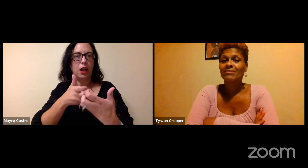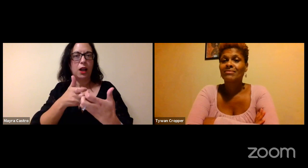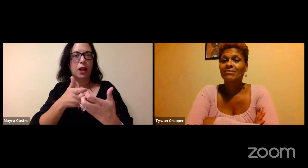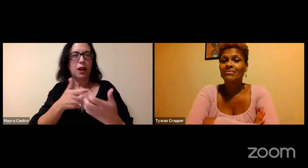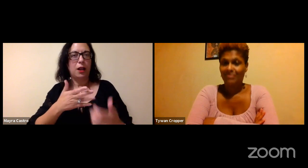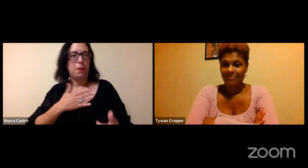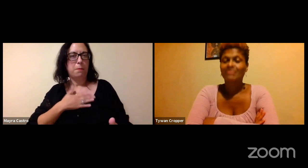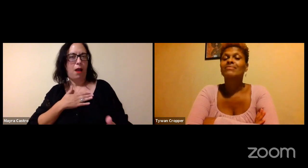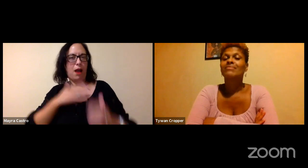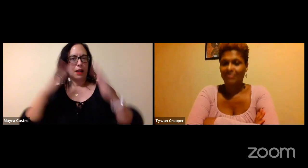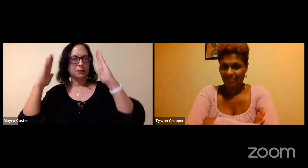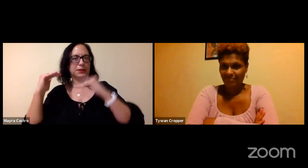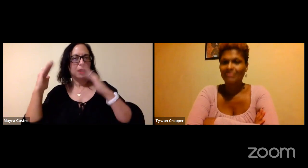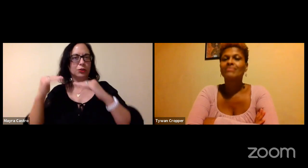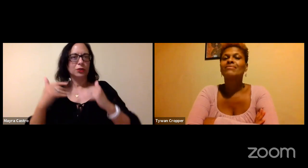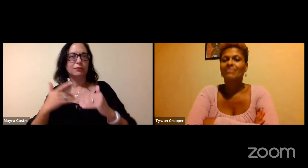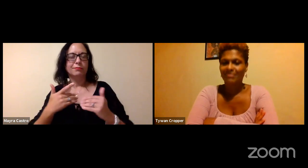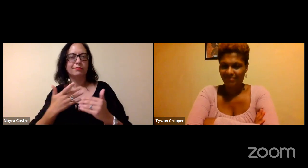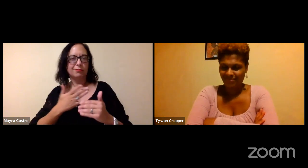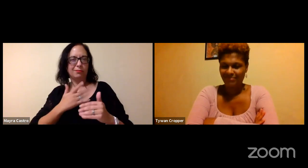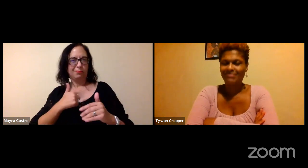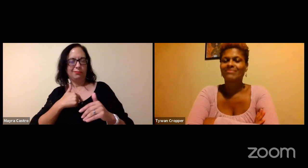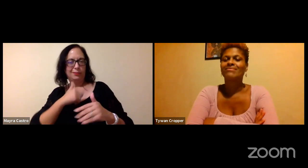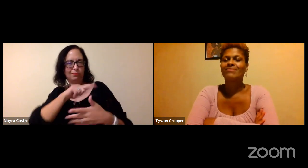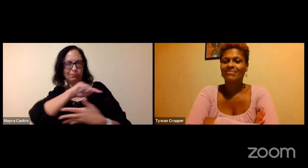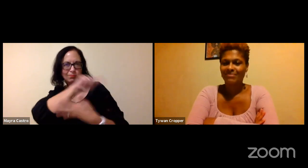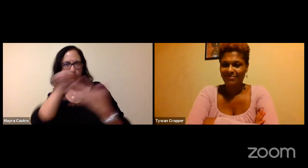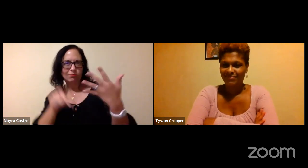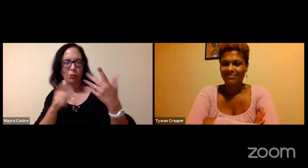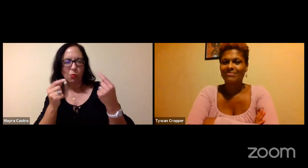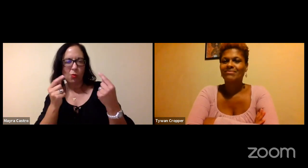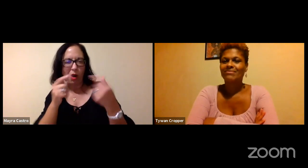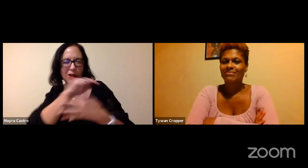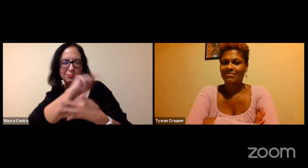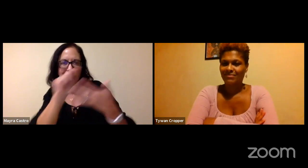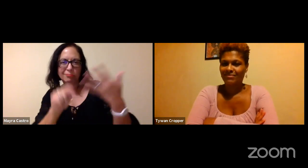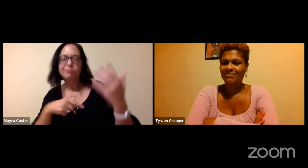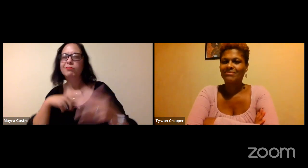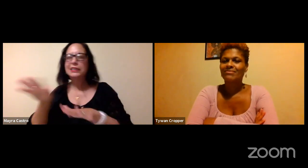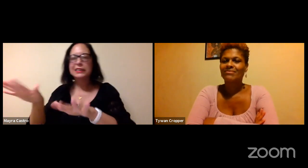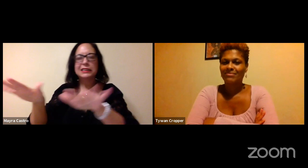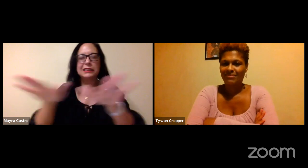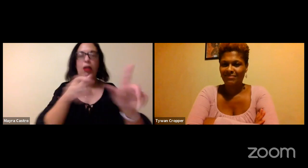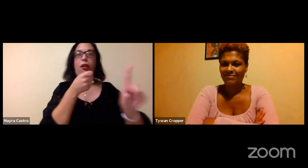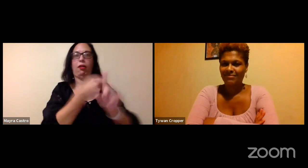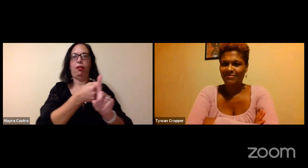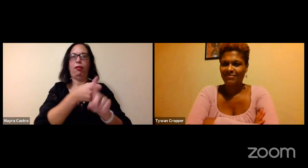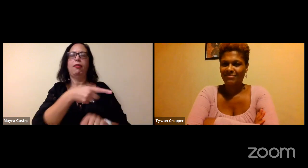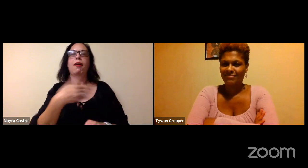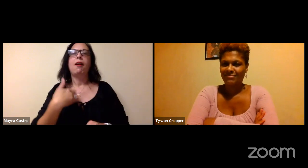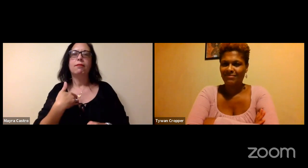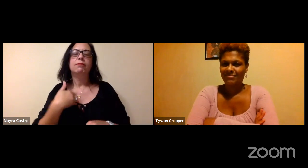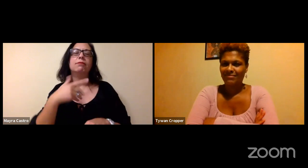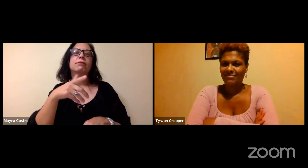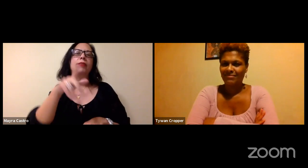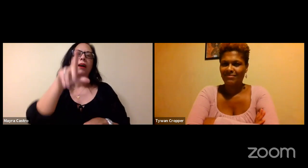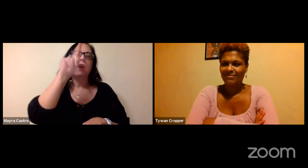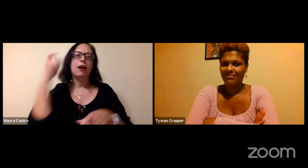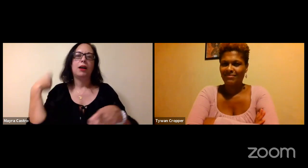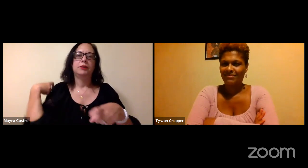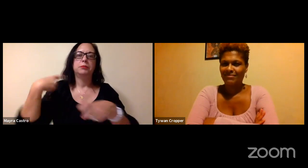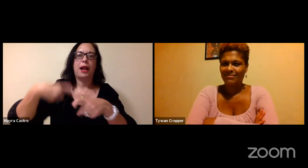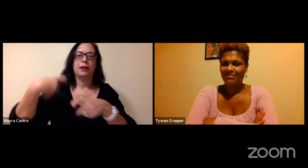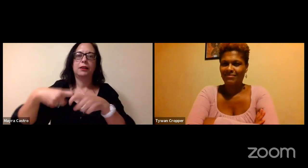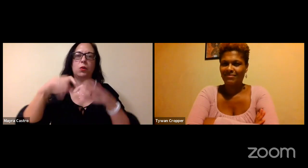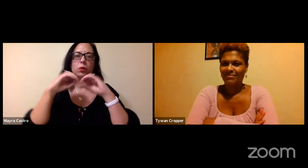I had to figure out like what organization I wanted to be a member of, what met my expectations as a student at that